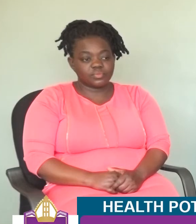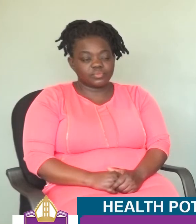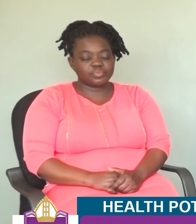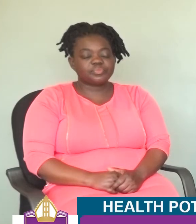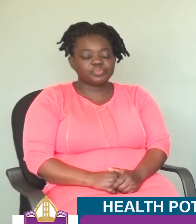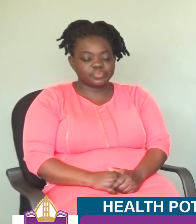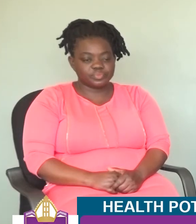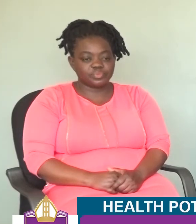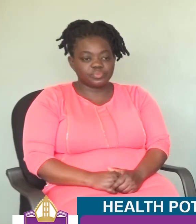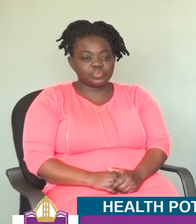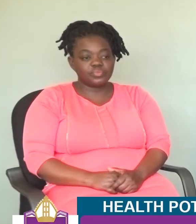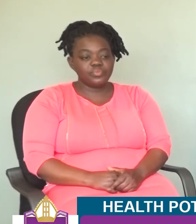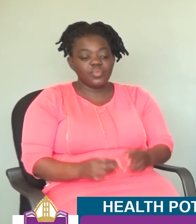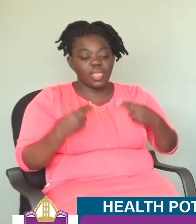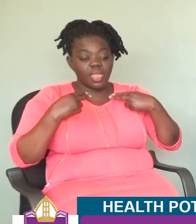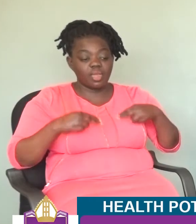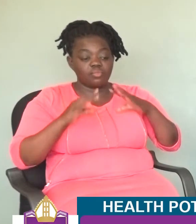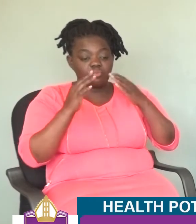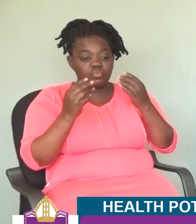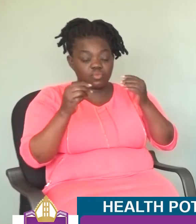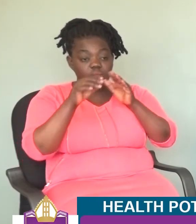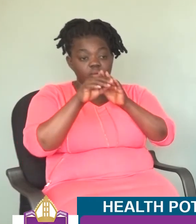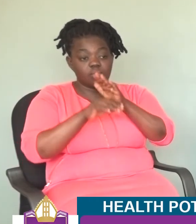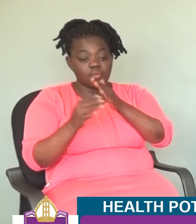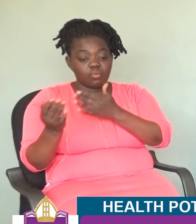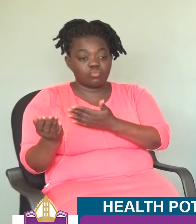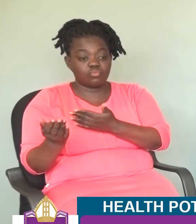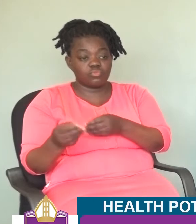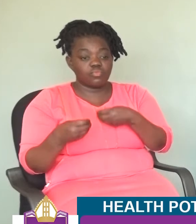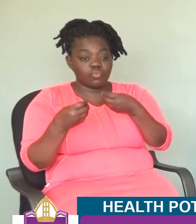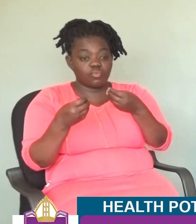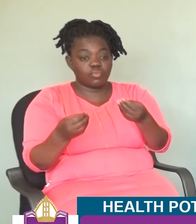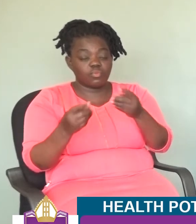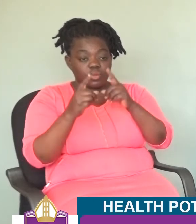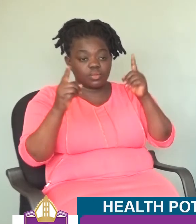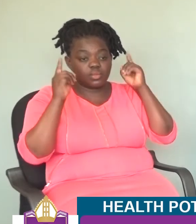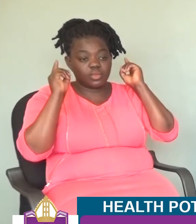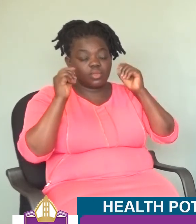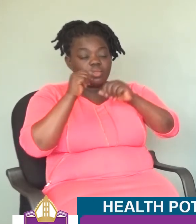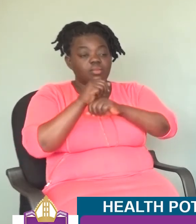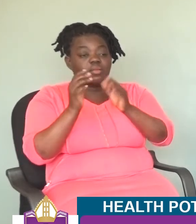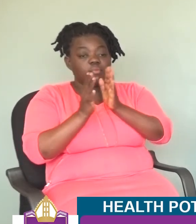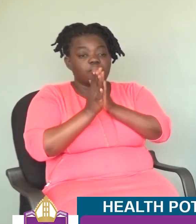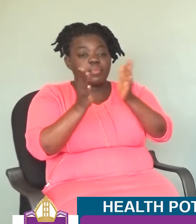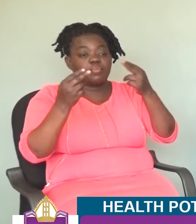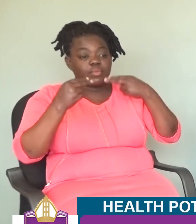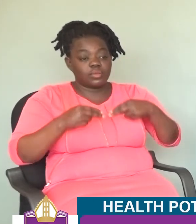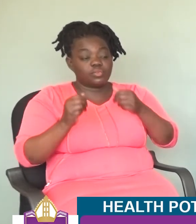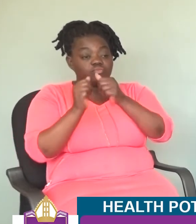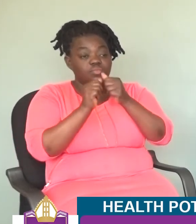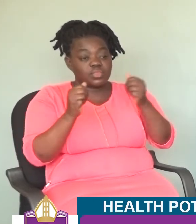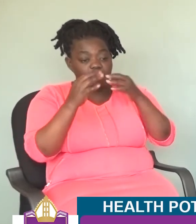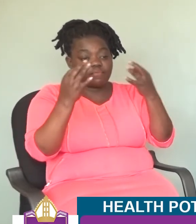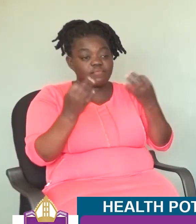Thank you so much for watching Health Pod. This is a program brought to you by Makere University School of Public Health. Together with the Church of Uganda